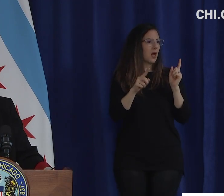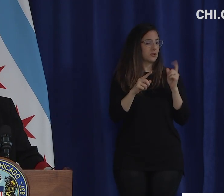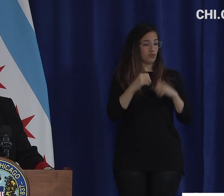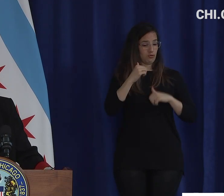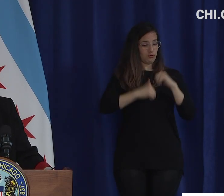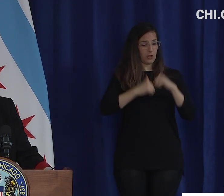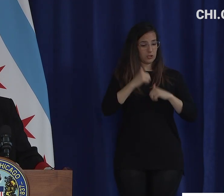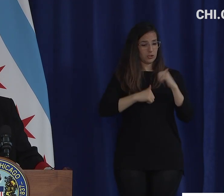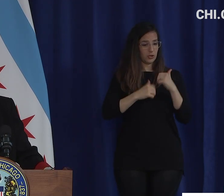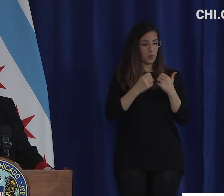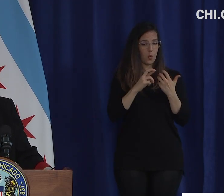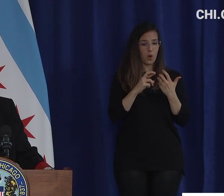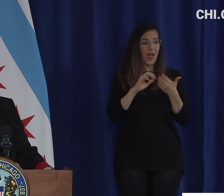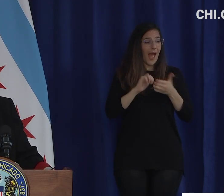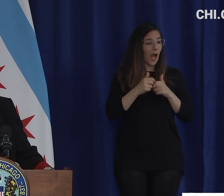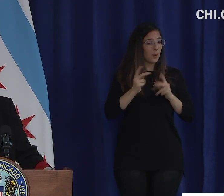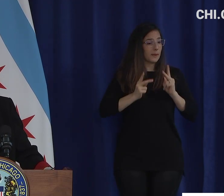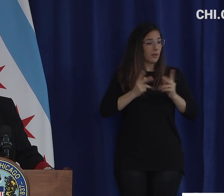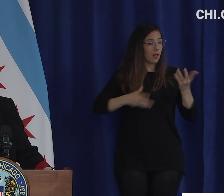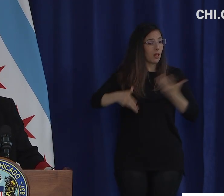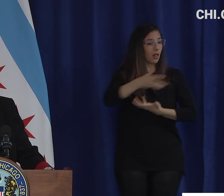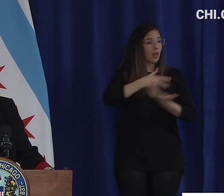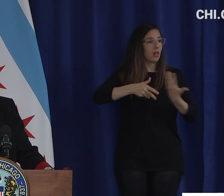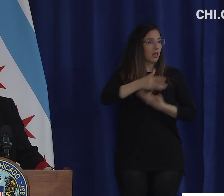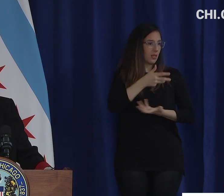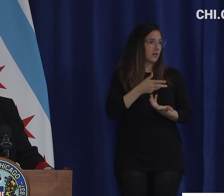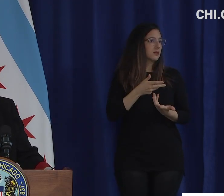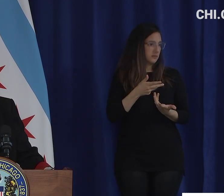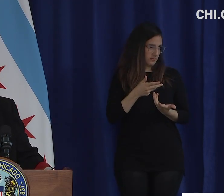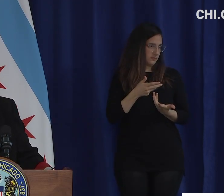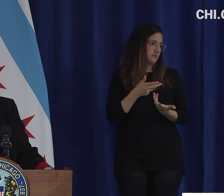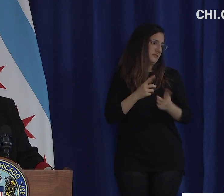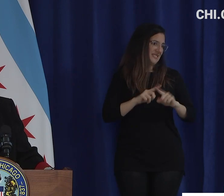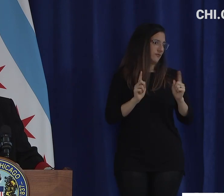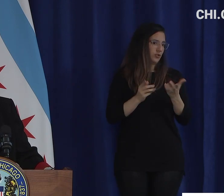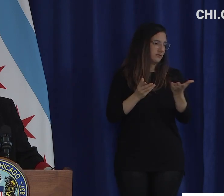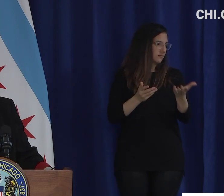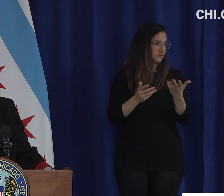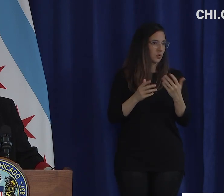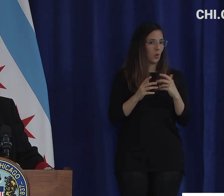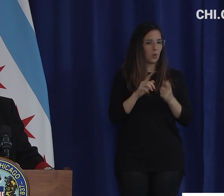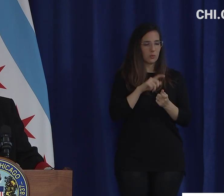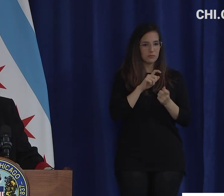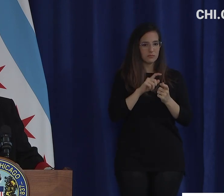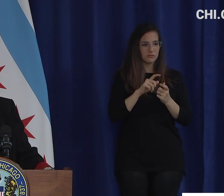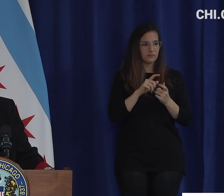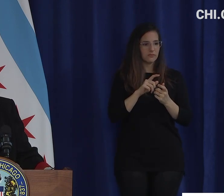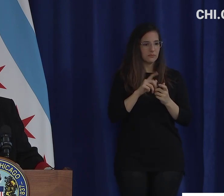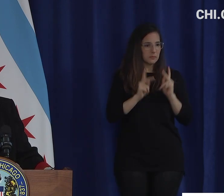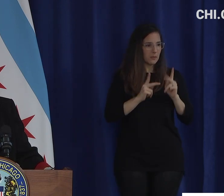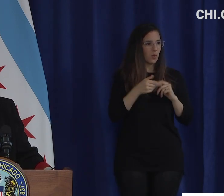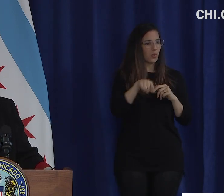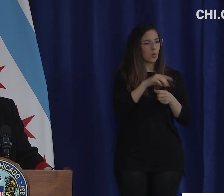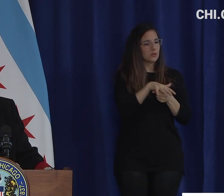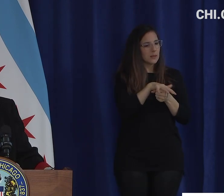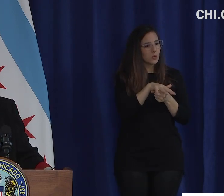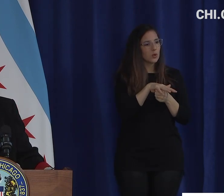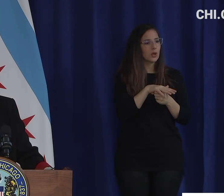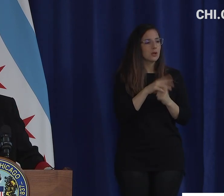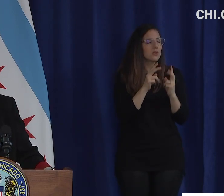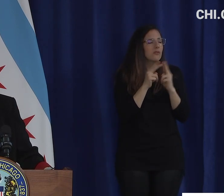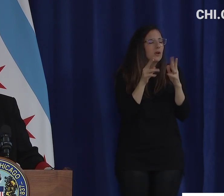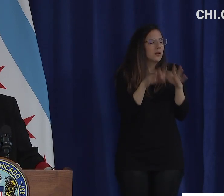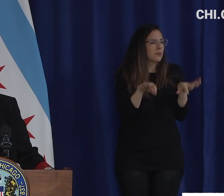way people interact. And so particularly folks in those neighborhoods, especially important to protect people who are